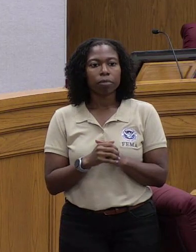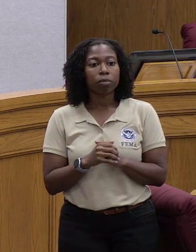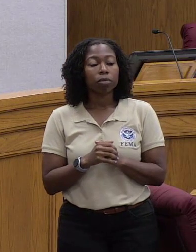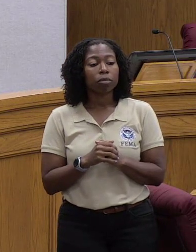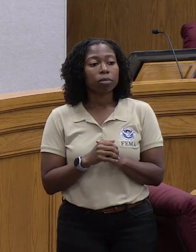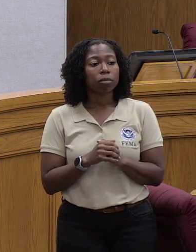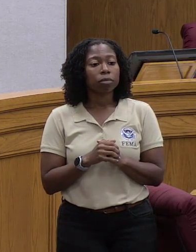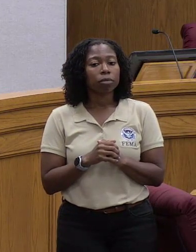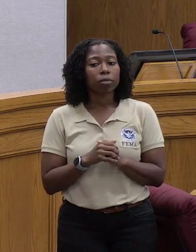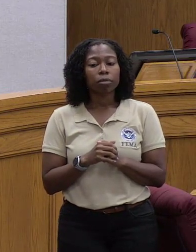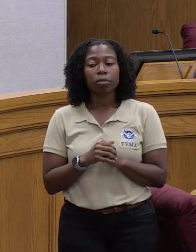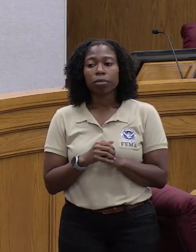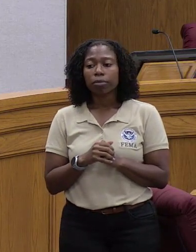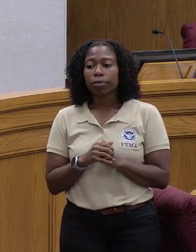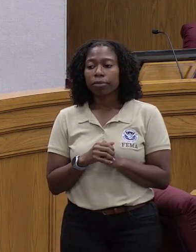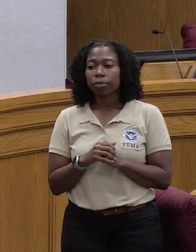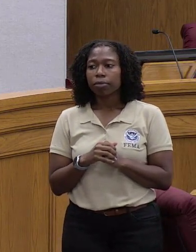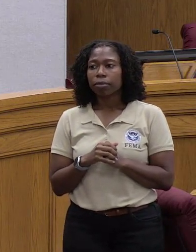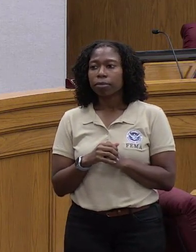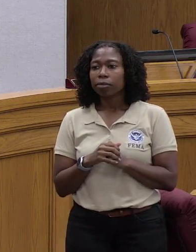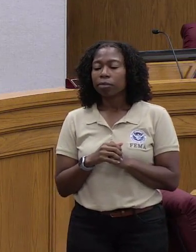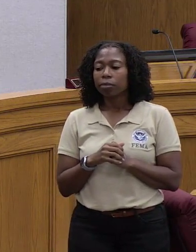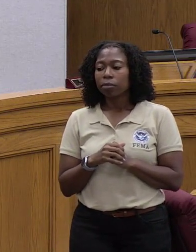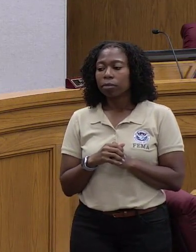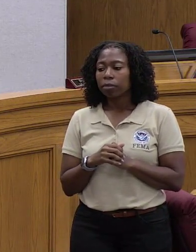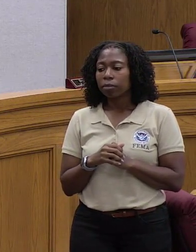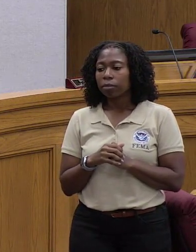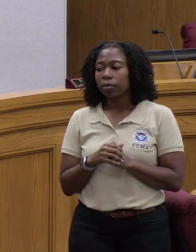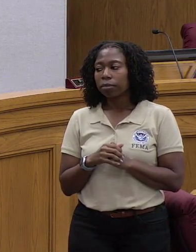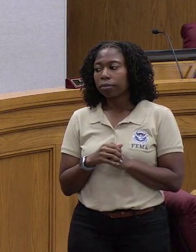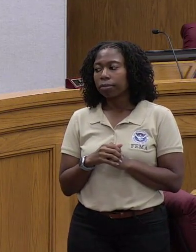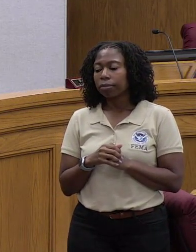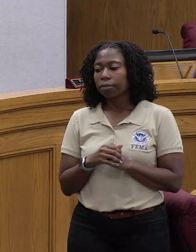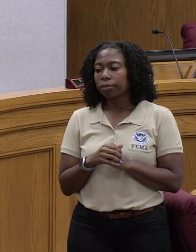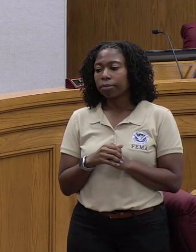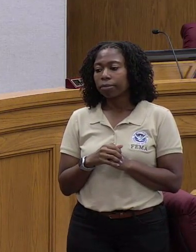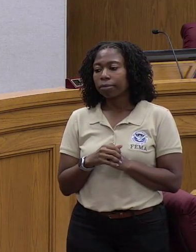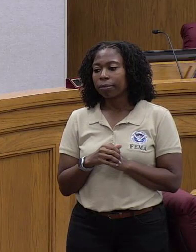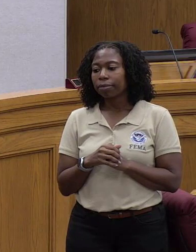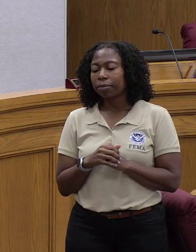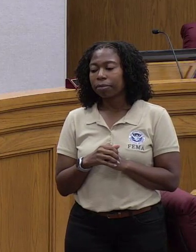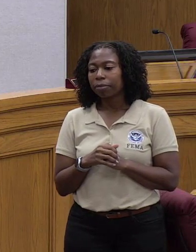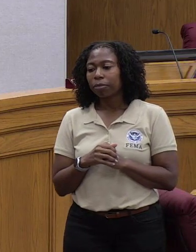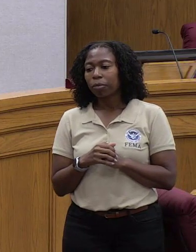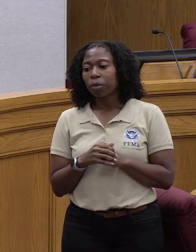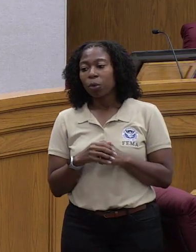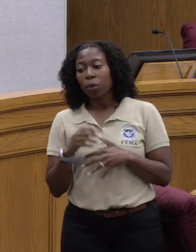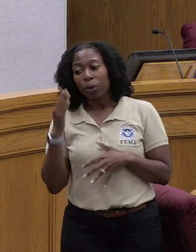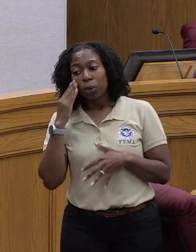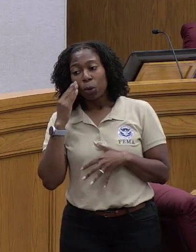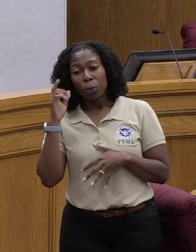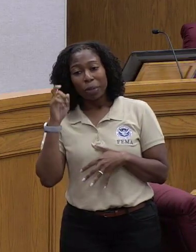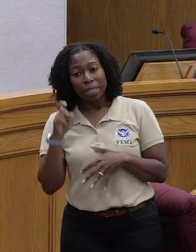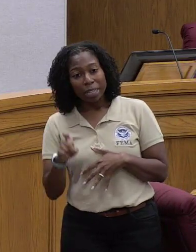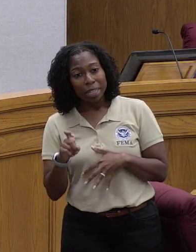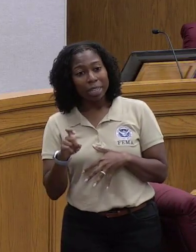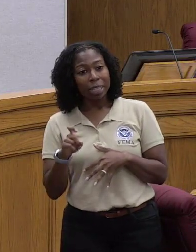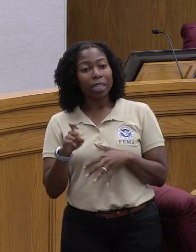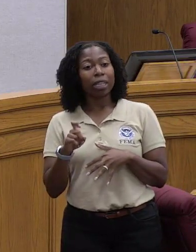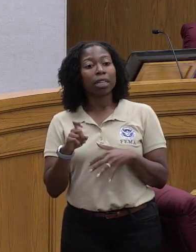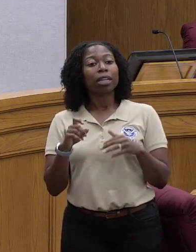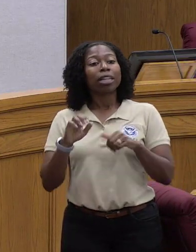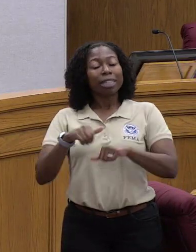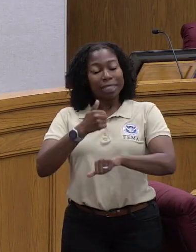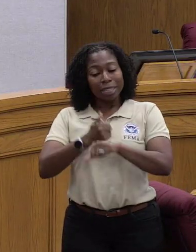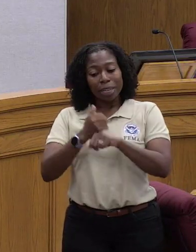And I think clearly the need for some longer-term, permanent, affordable housing.